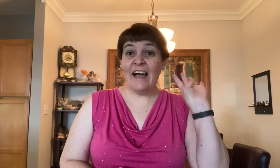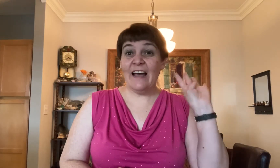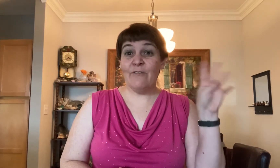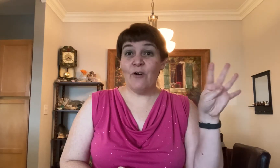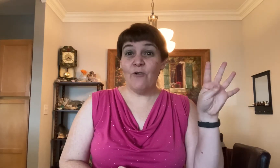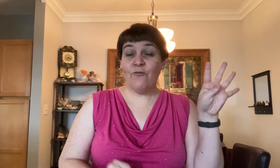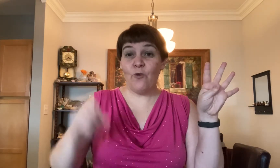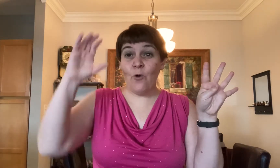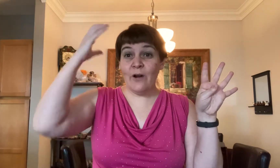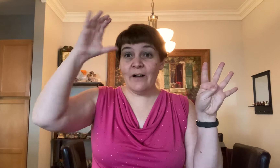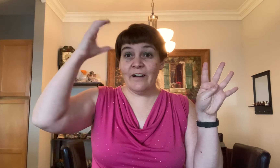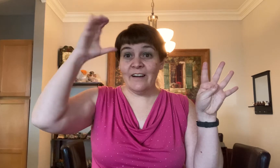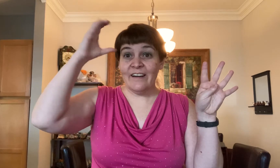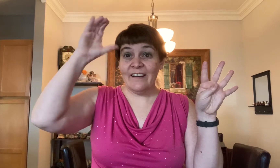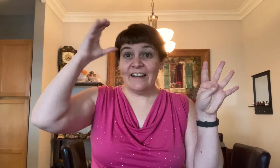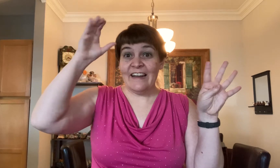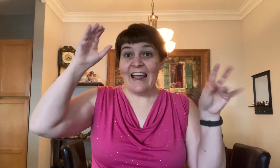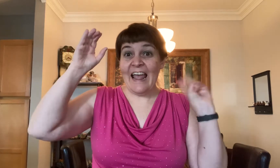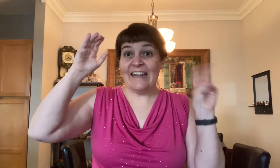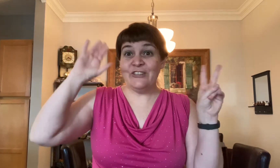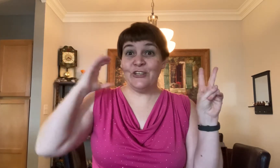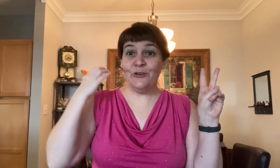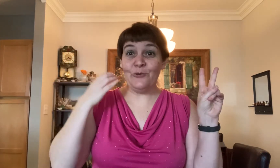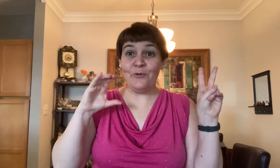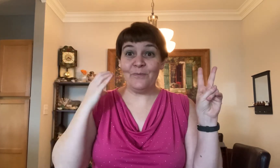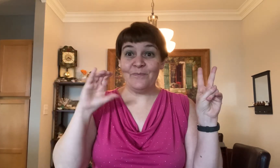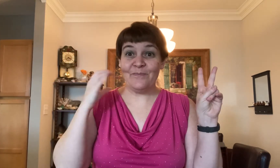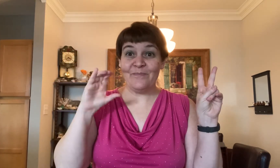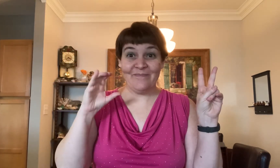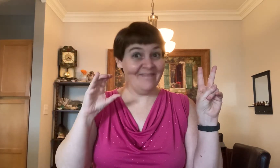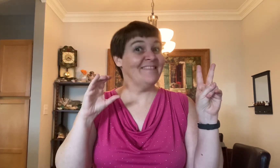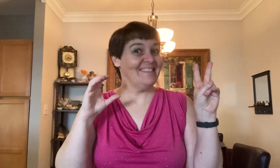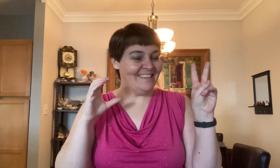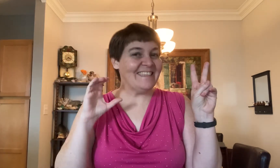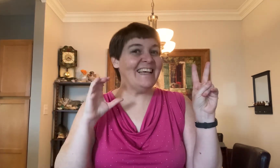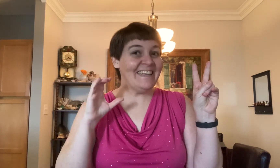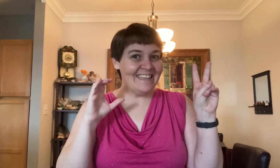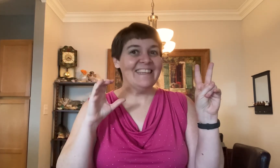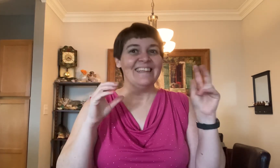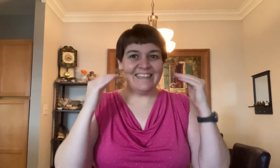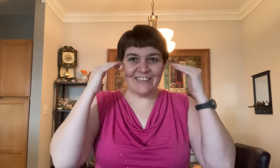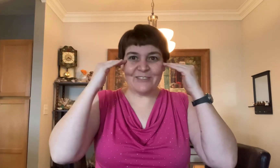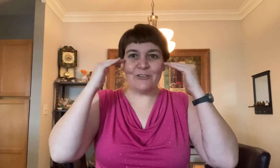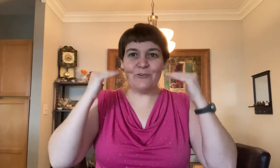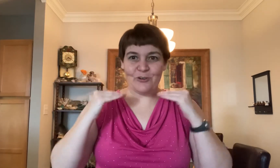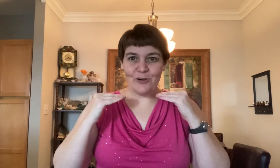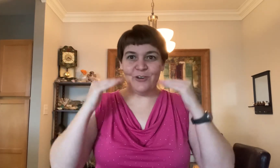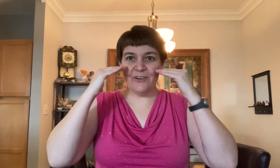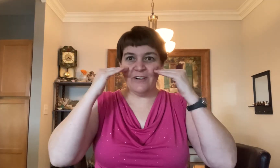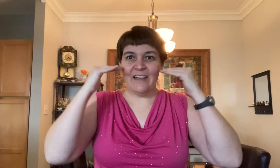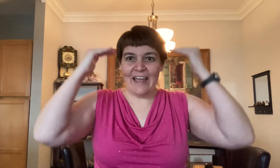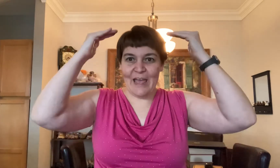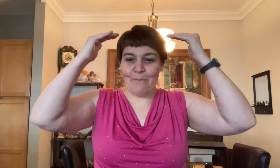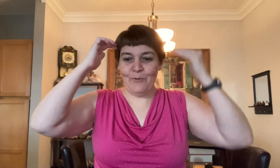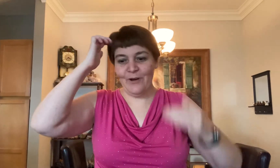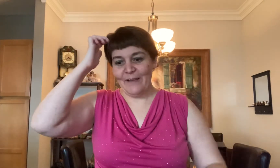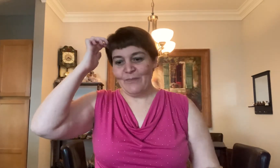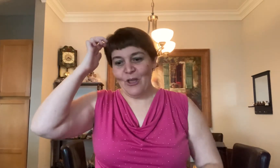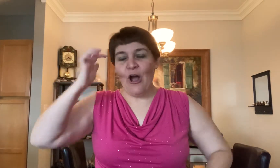have 4 and 2. See? Because girl and boy. All